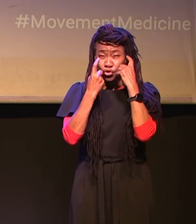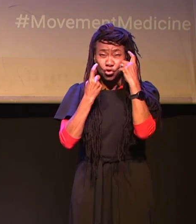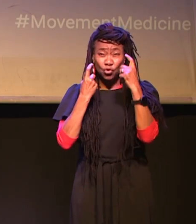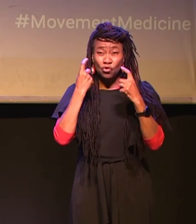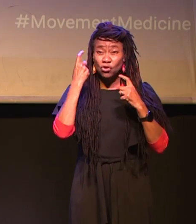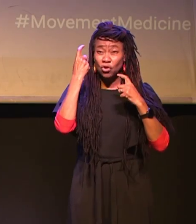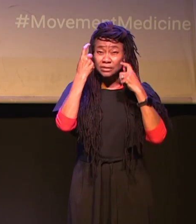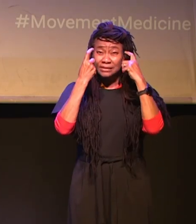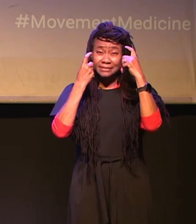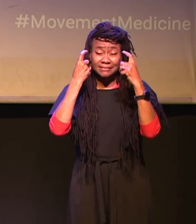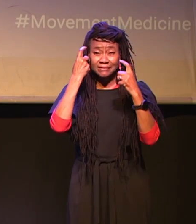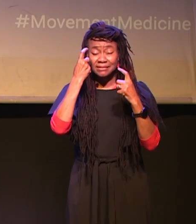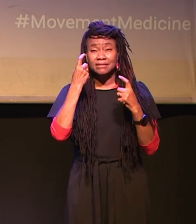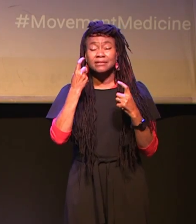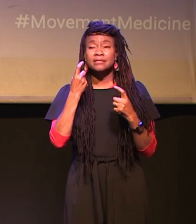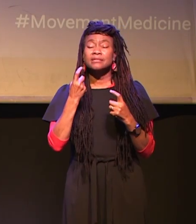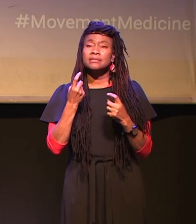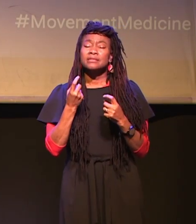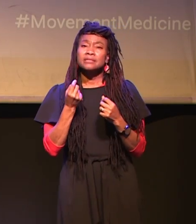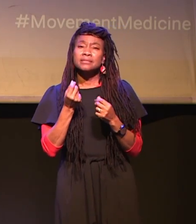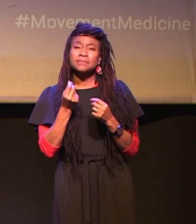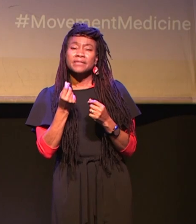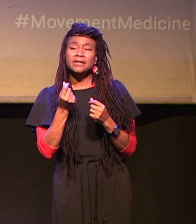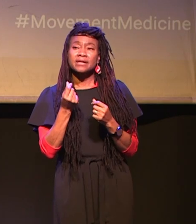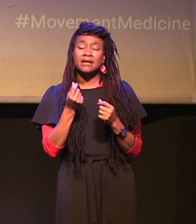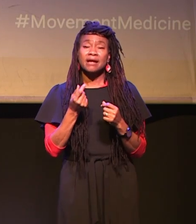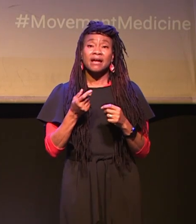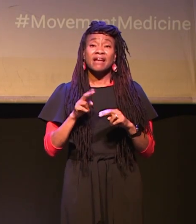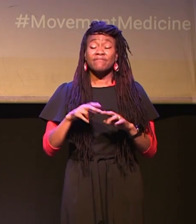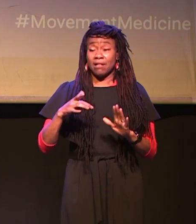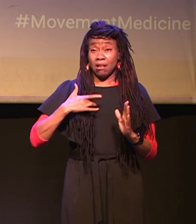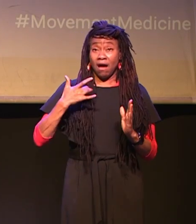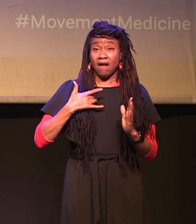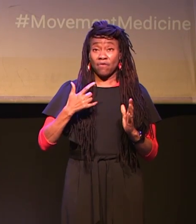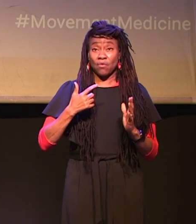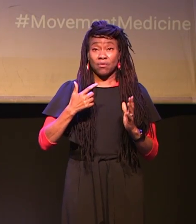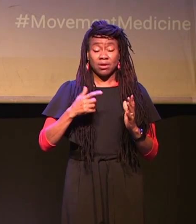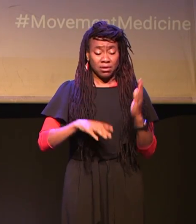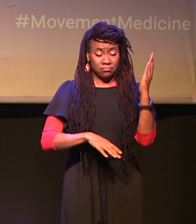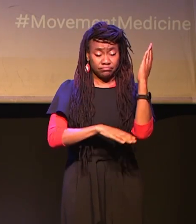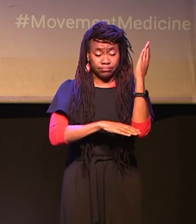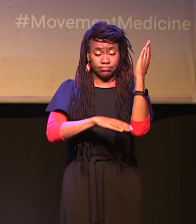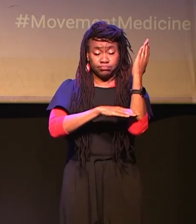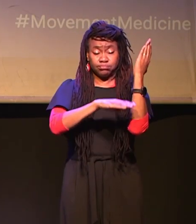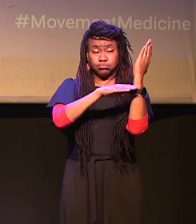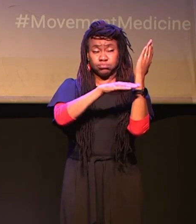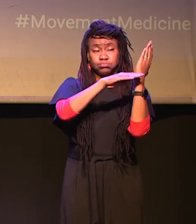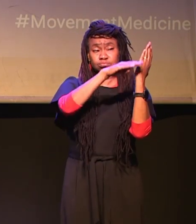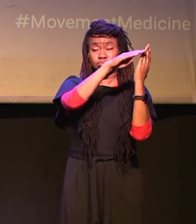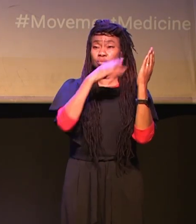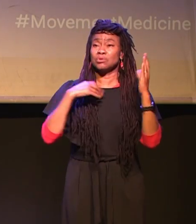could, for a moment, stop creating hierarchies of life, because that's part of